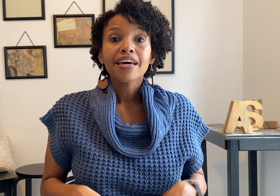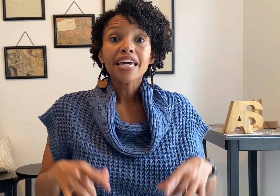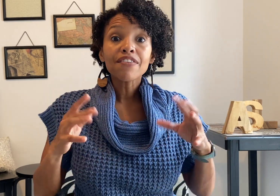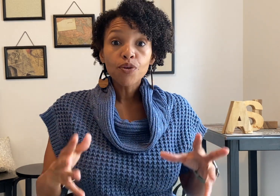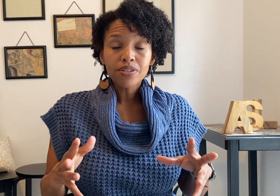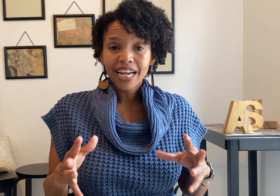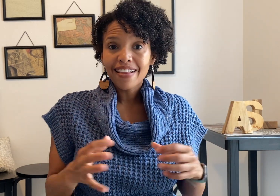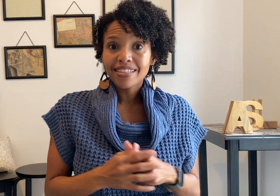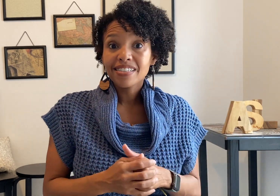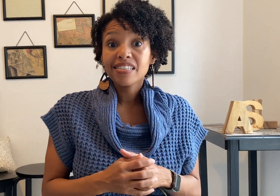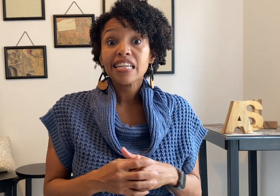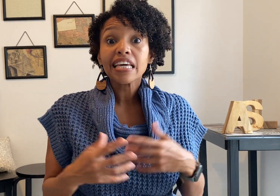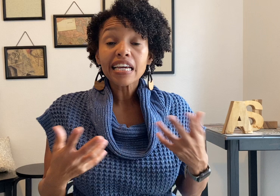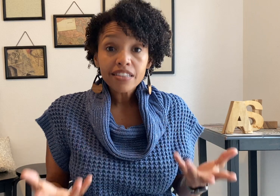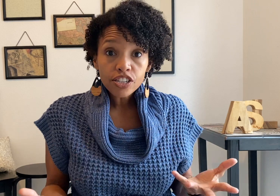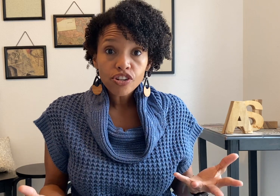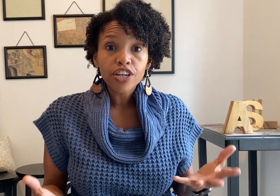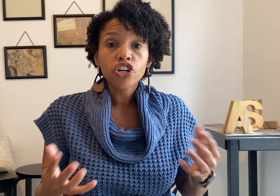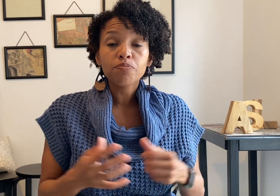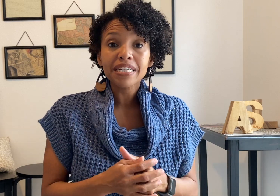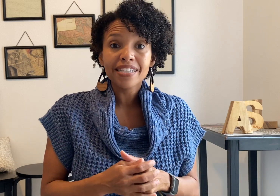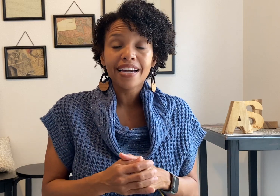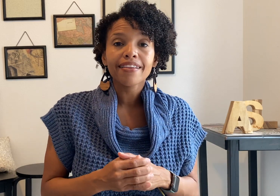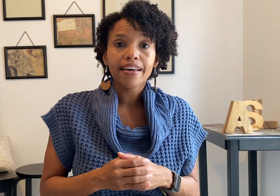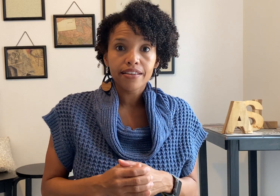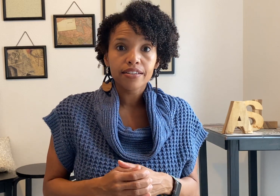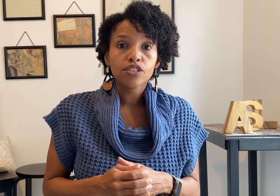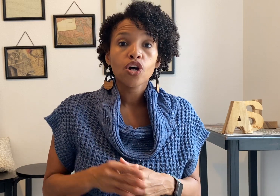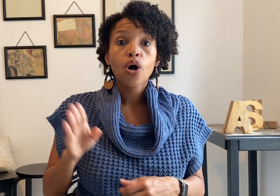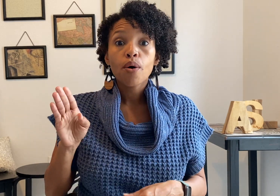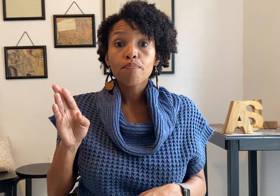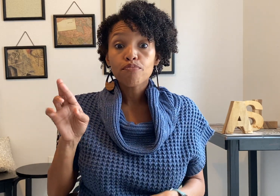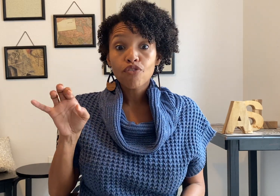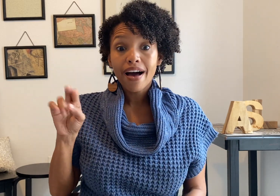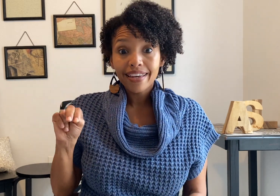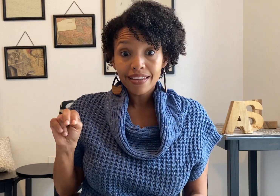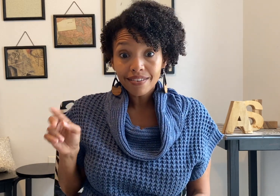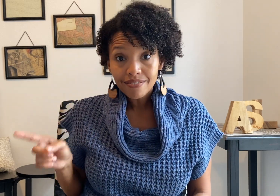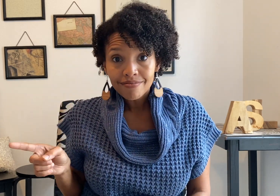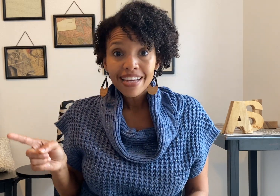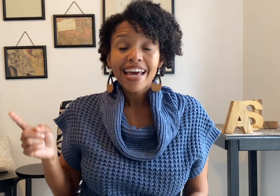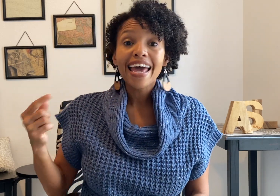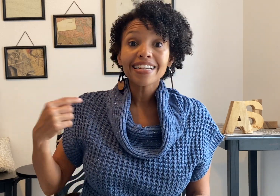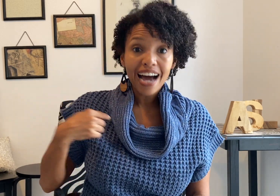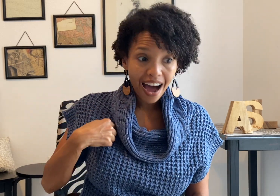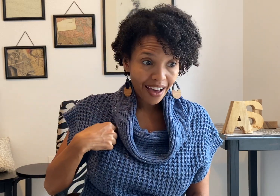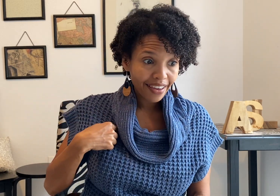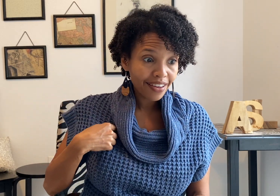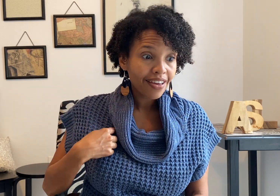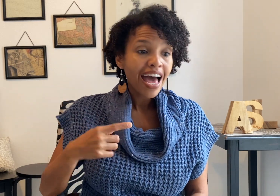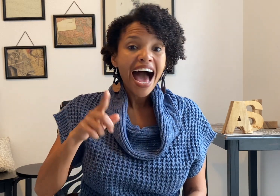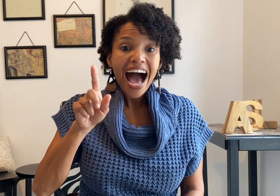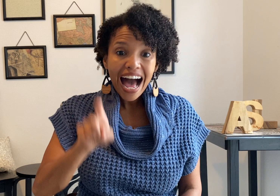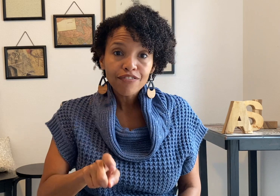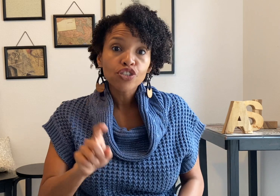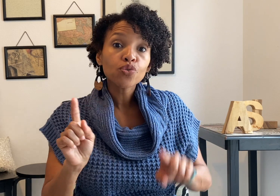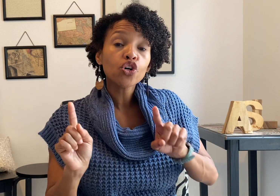If you were signing that sentence in English, it could be signed like this. Brian and I have to